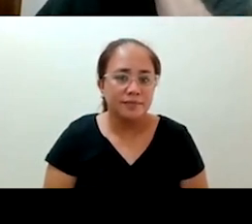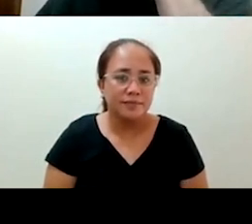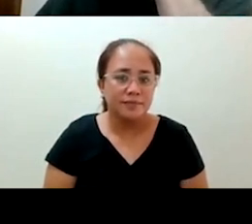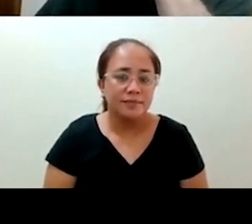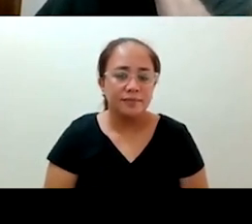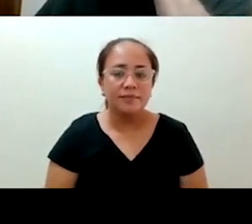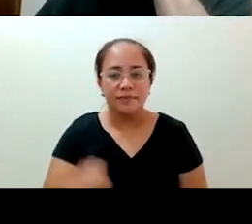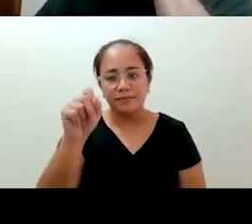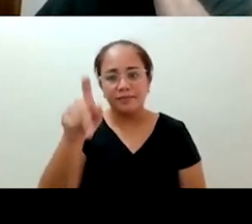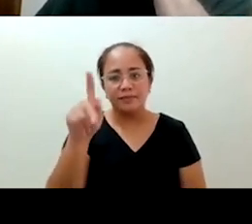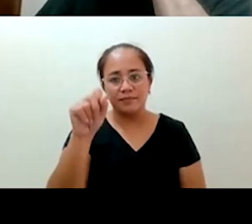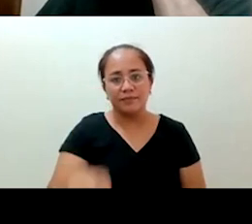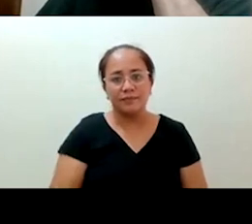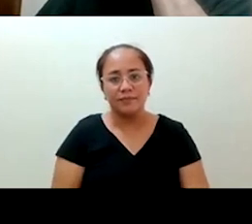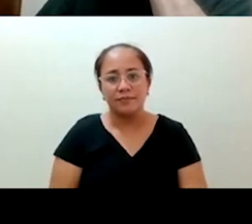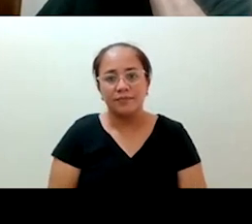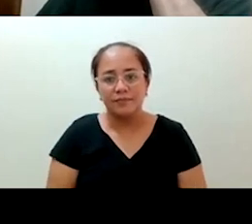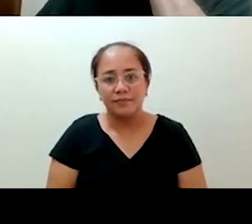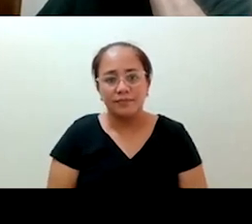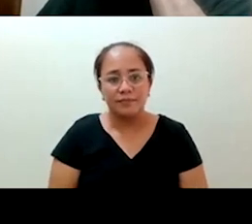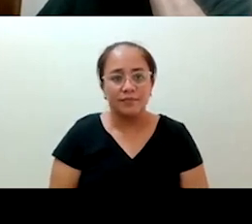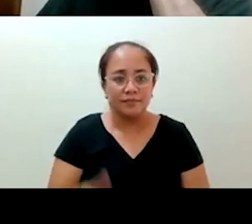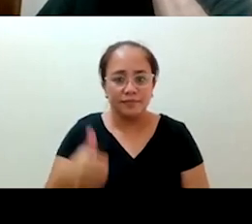Okay. That's it.